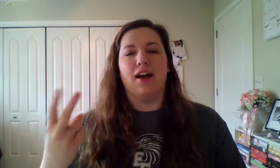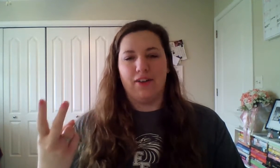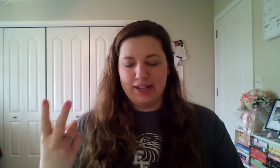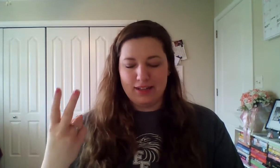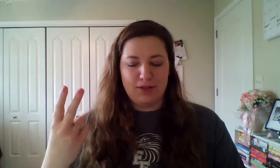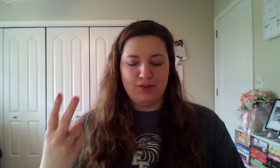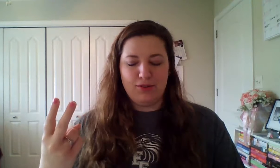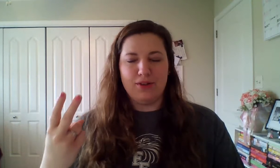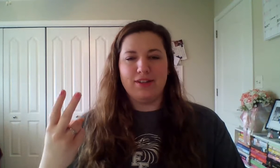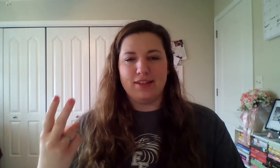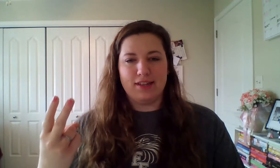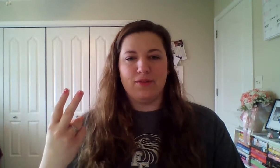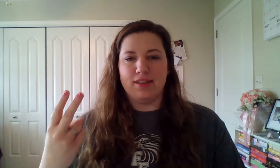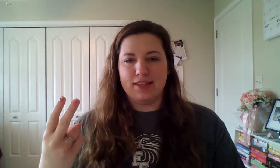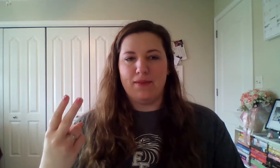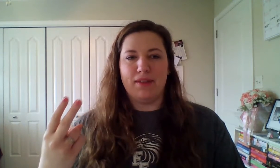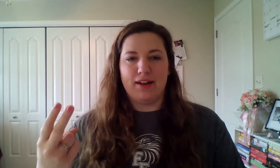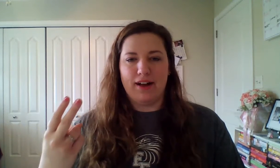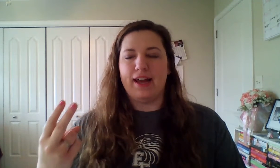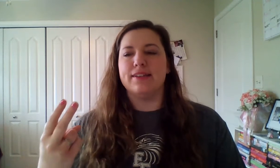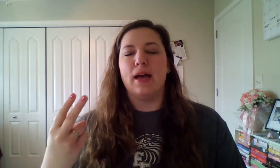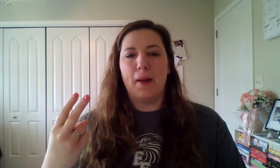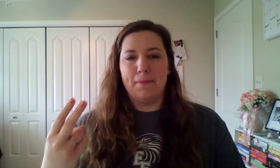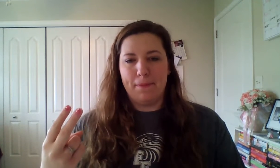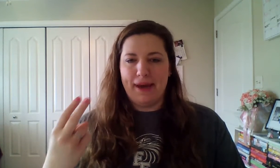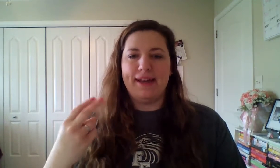All right, tell me two words that start with the same letter as bed.